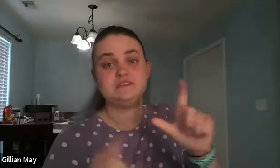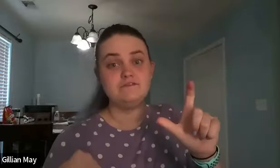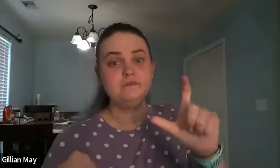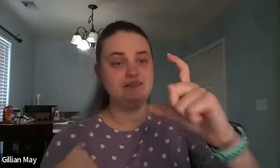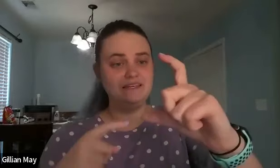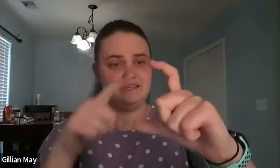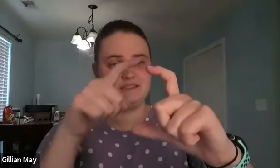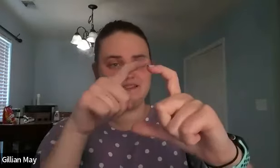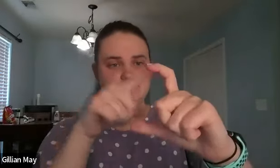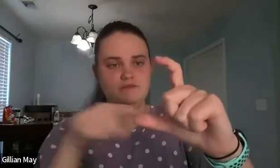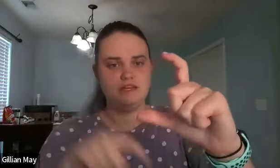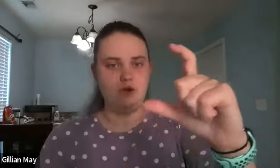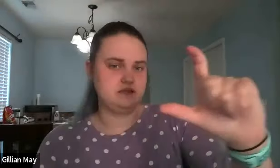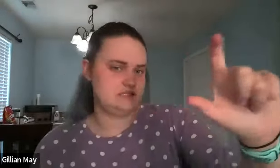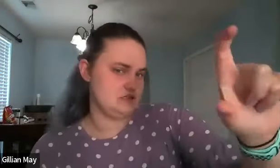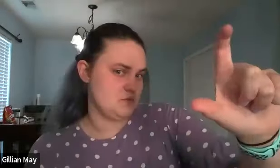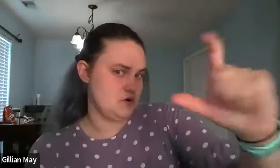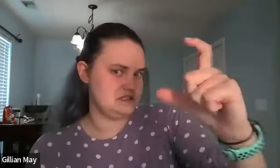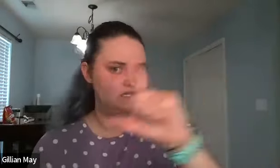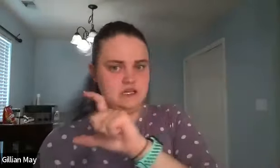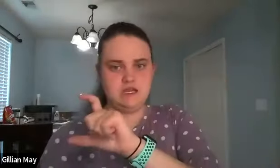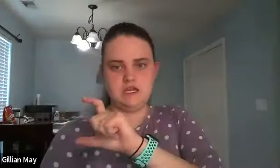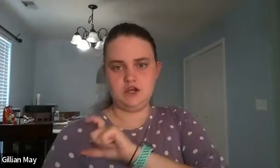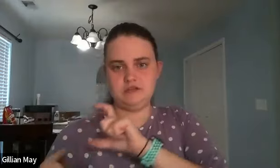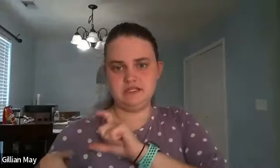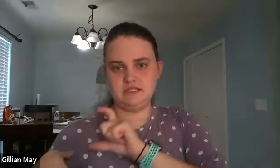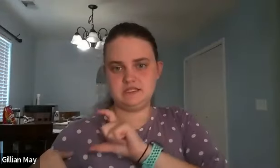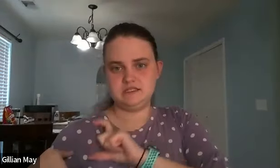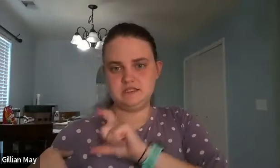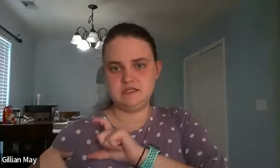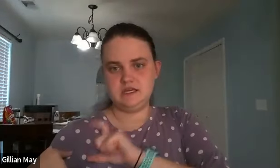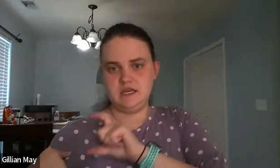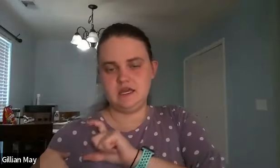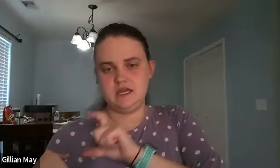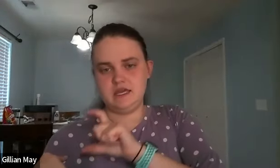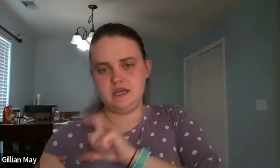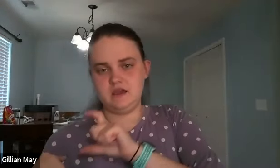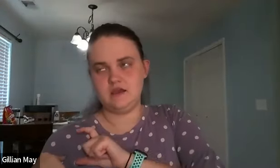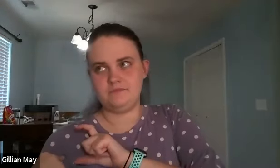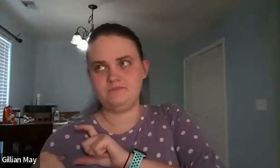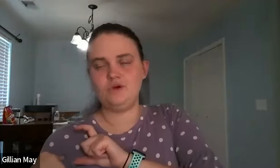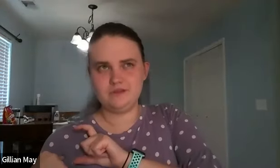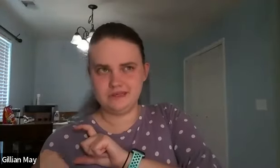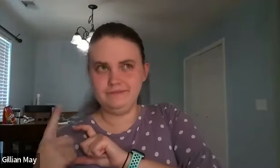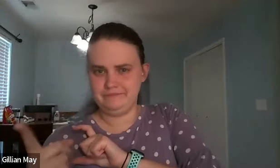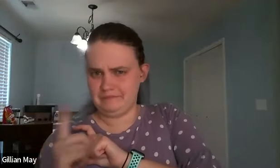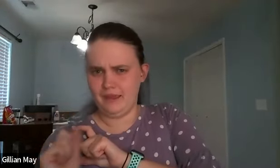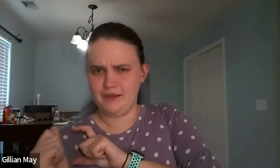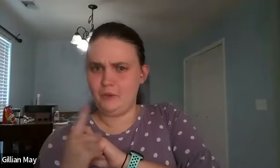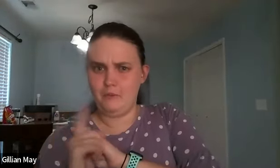sign for police is you have like a small C and you go police. And normally, I don't know what I